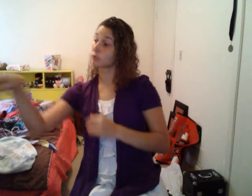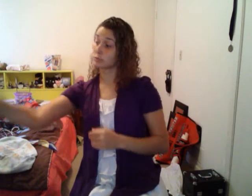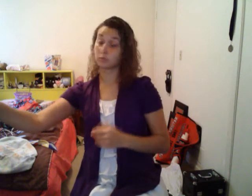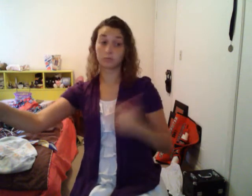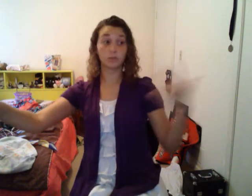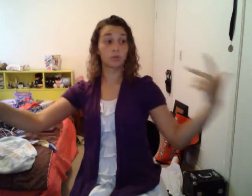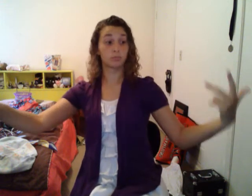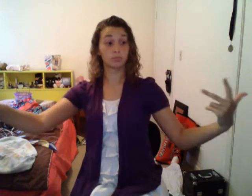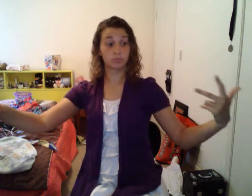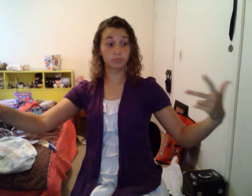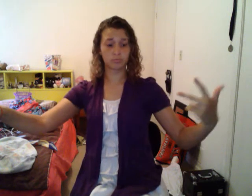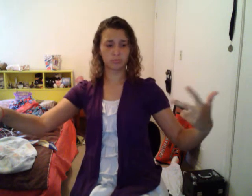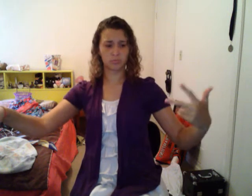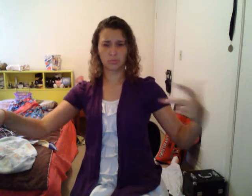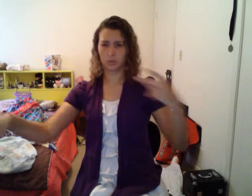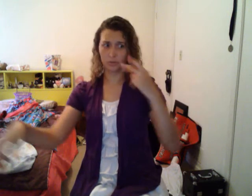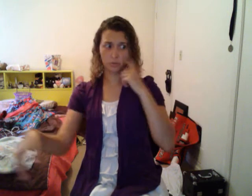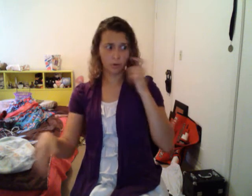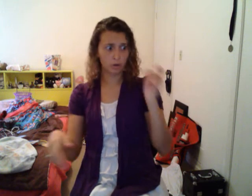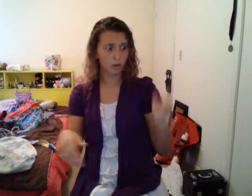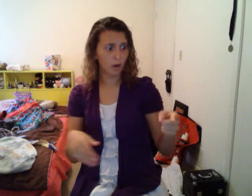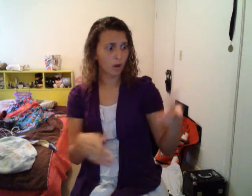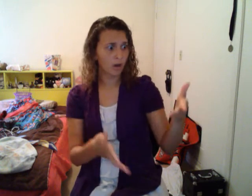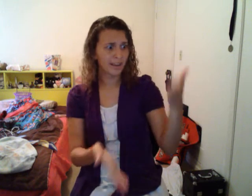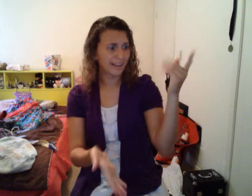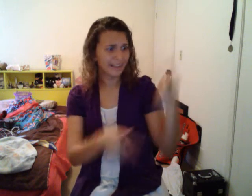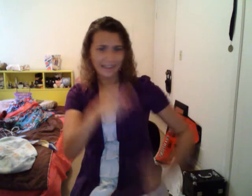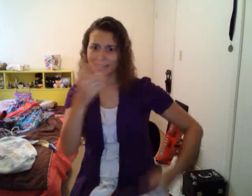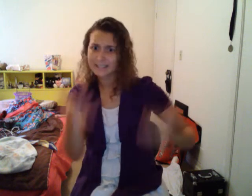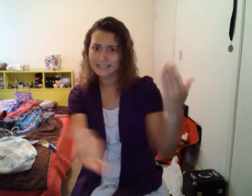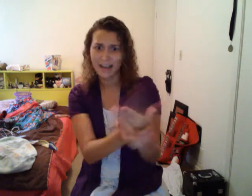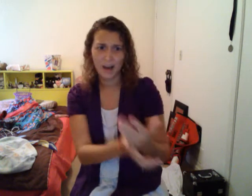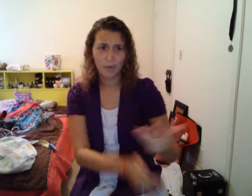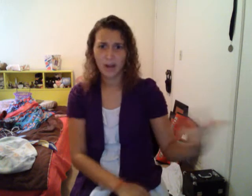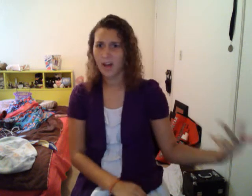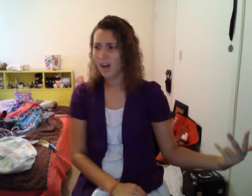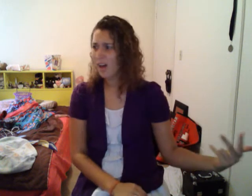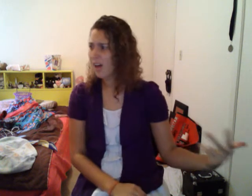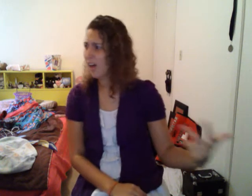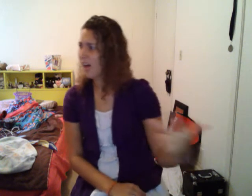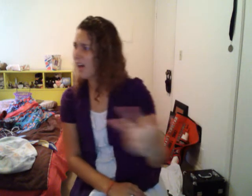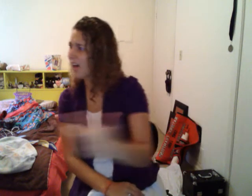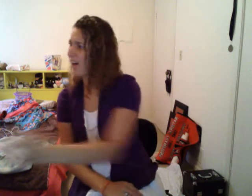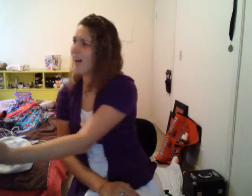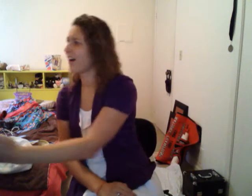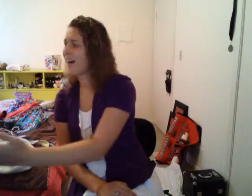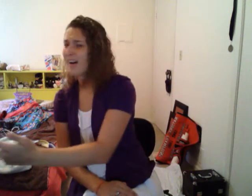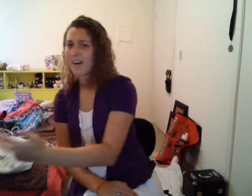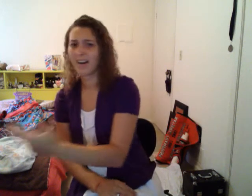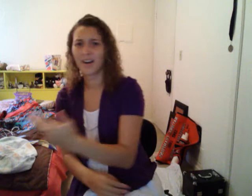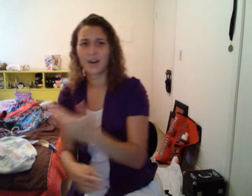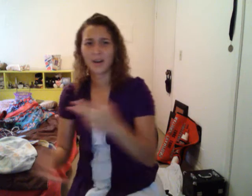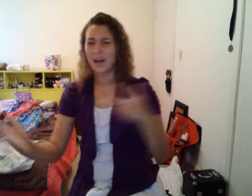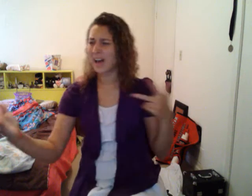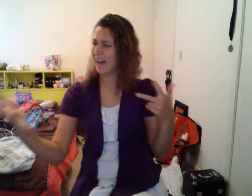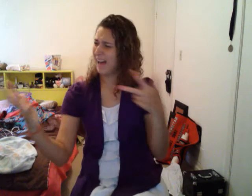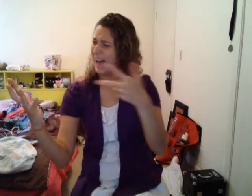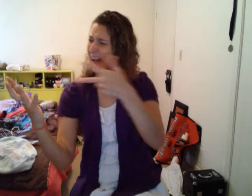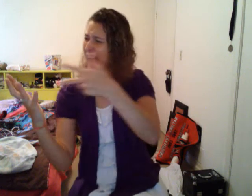The brakes don't work. The trolley car is about to careen into the 5 and kill them. And now, you're not